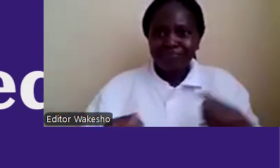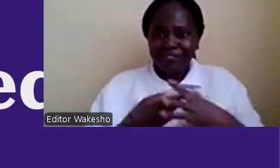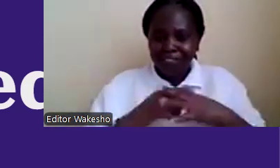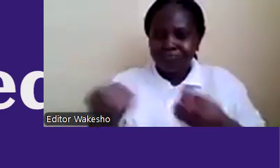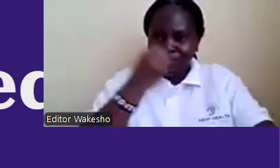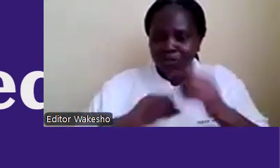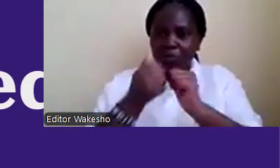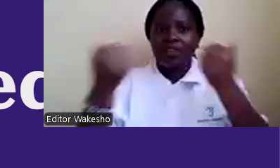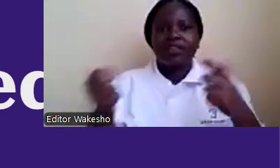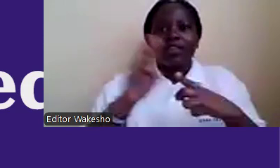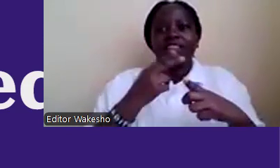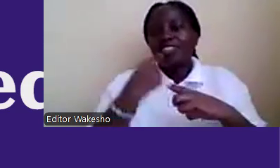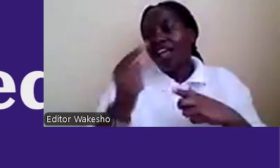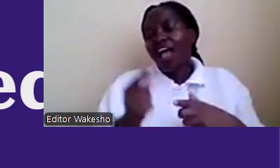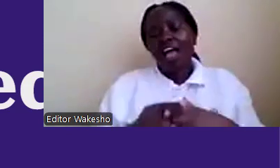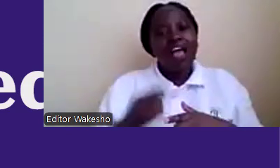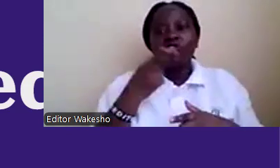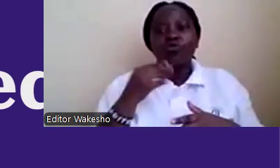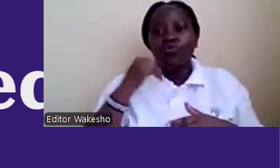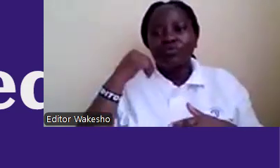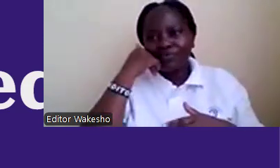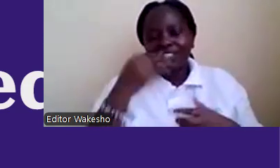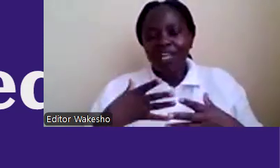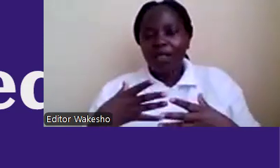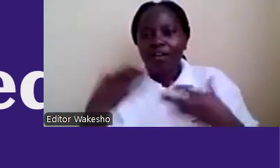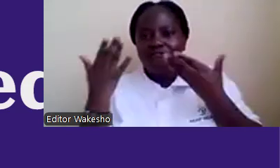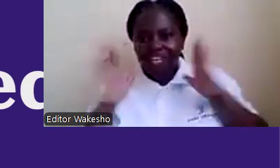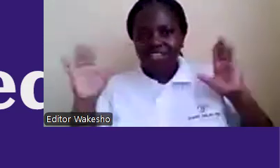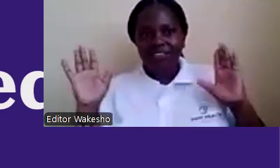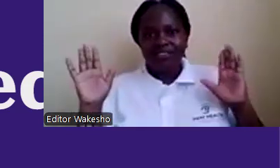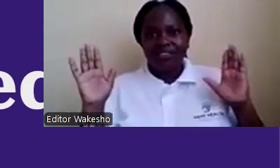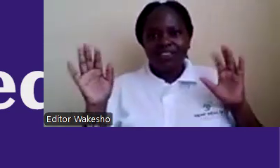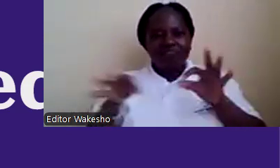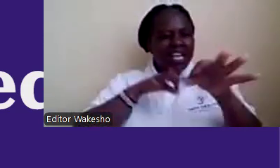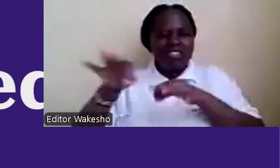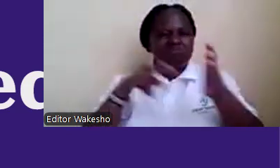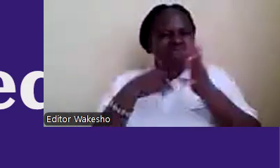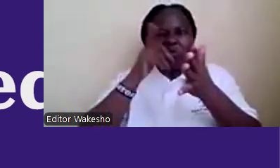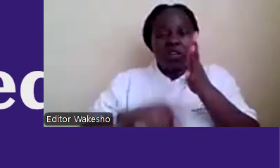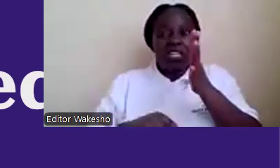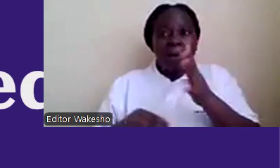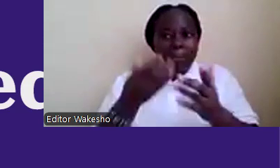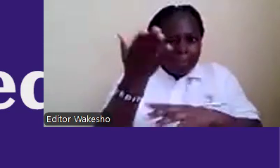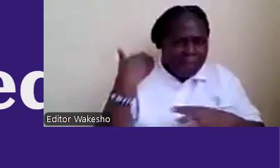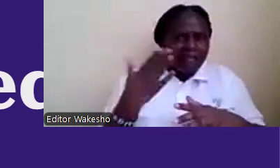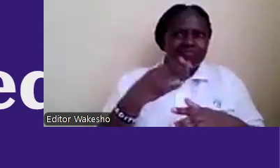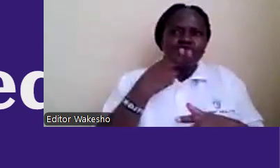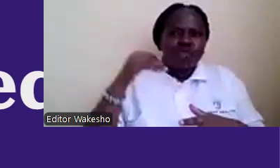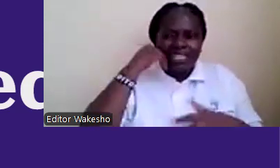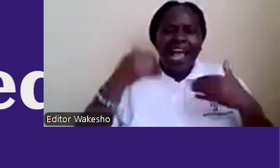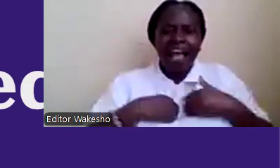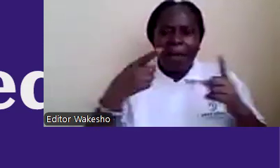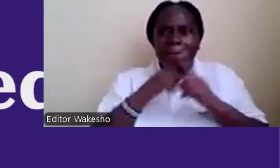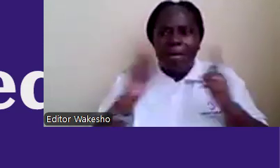has disappeared, right? So what's the explanation with that, Does it mean that there's